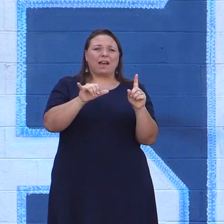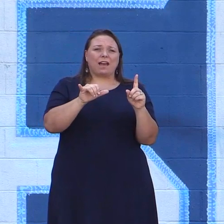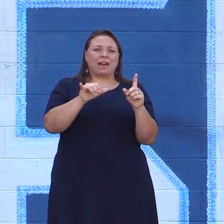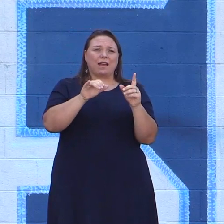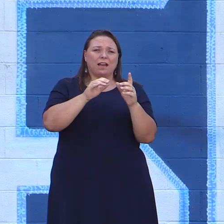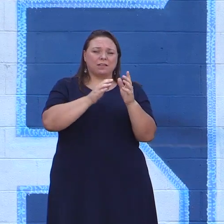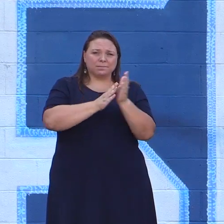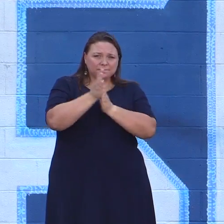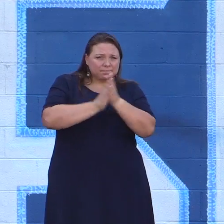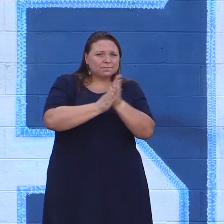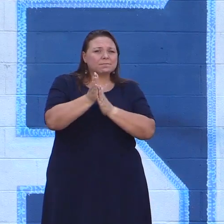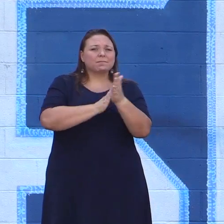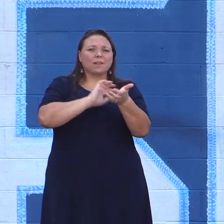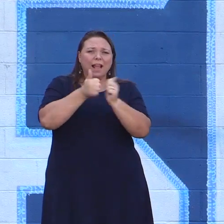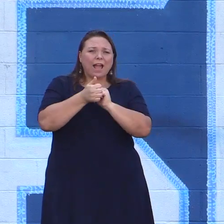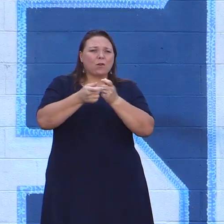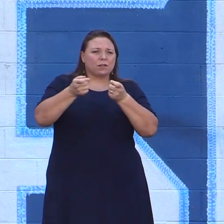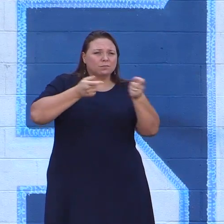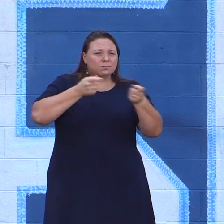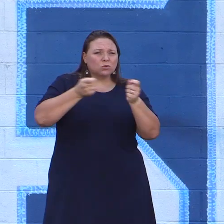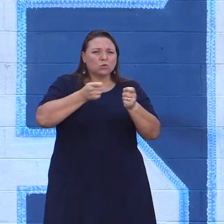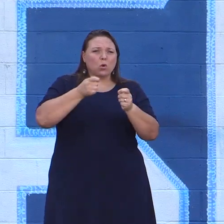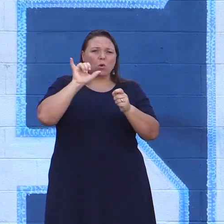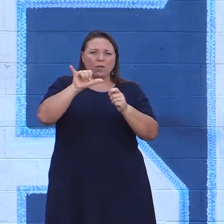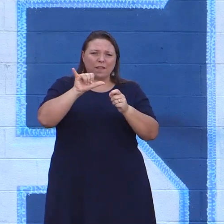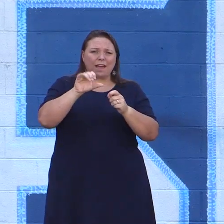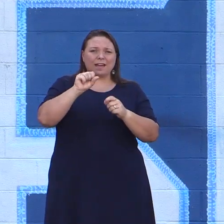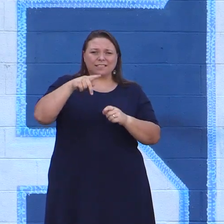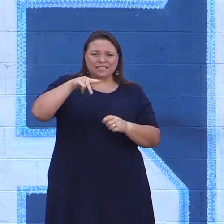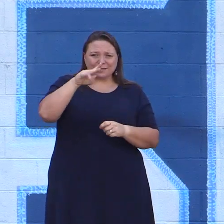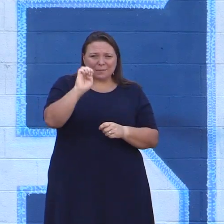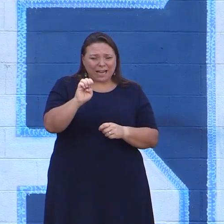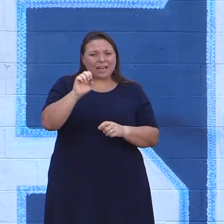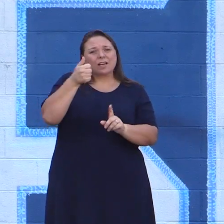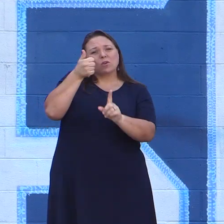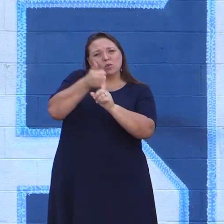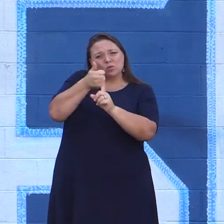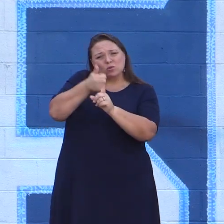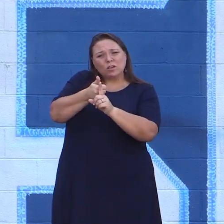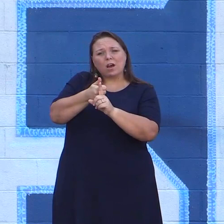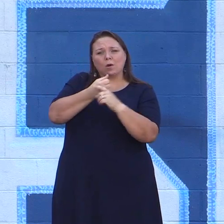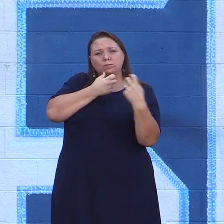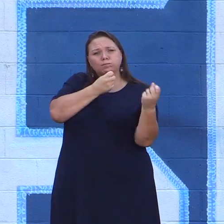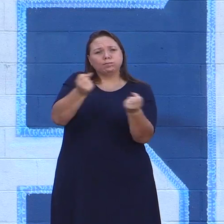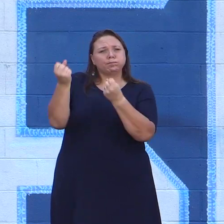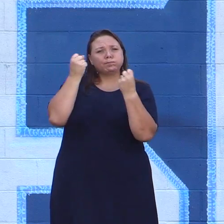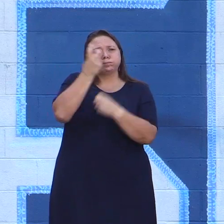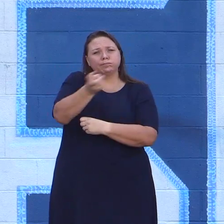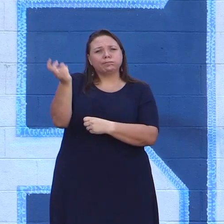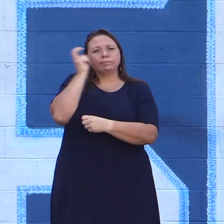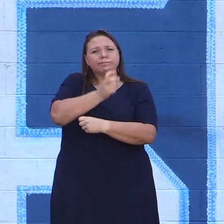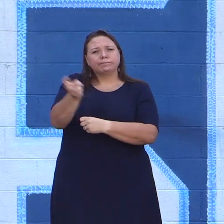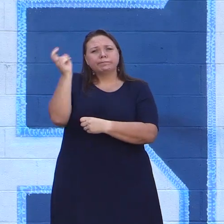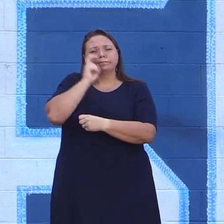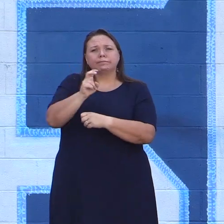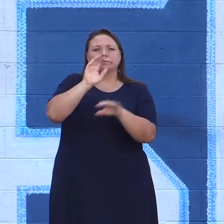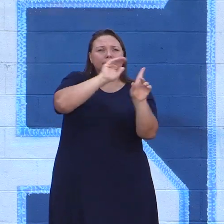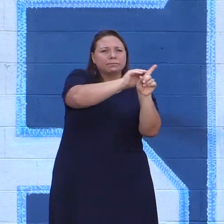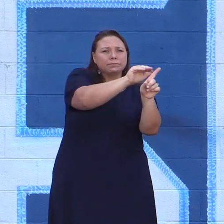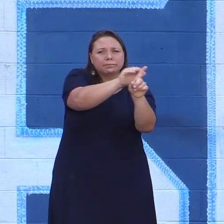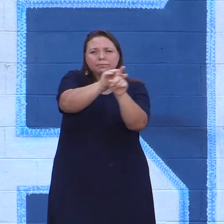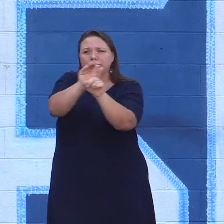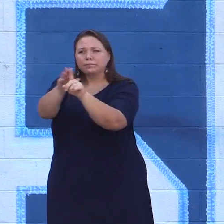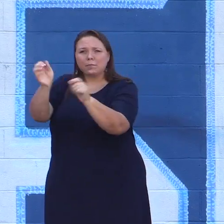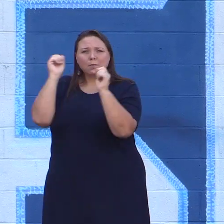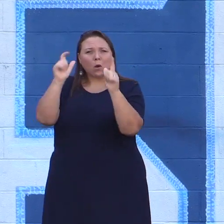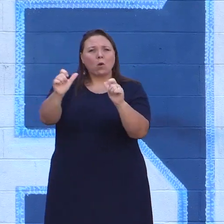how to deal with this spike, she drove the country and she called attention to bars, not